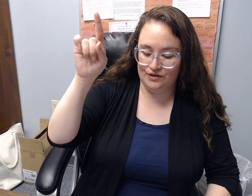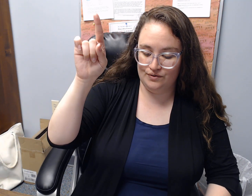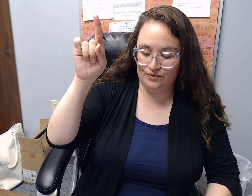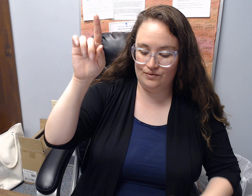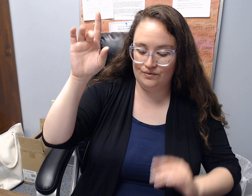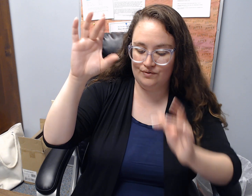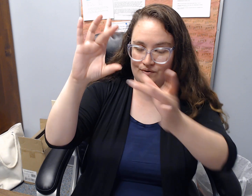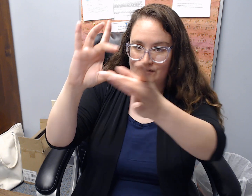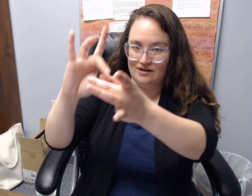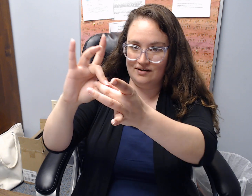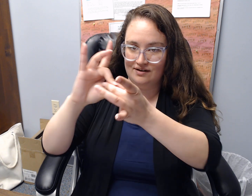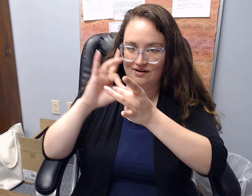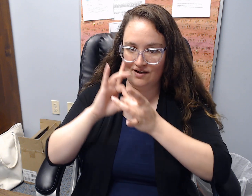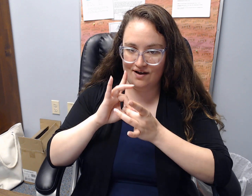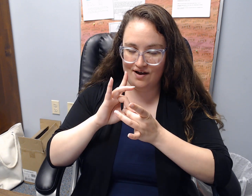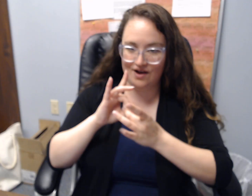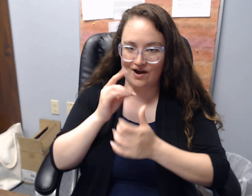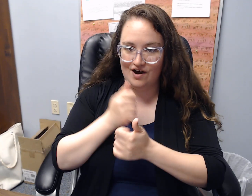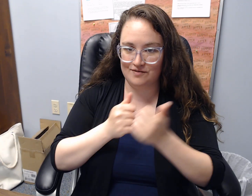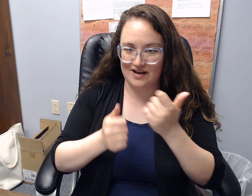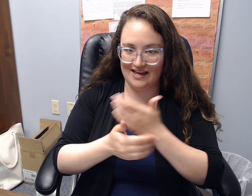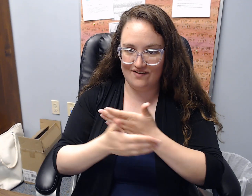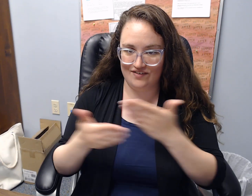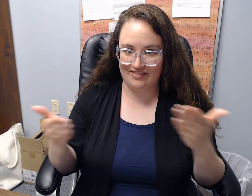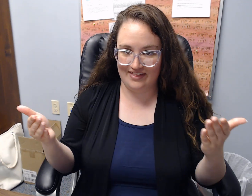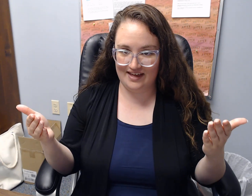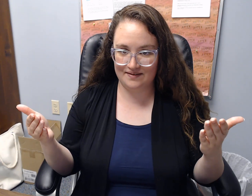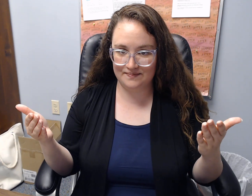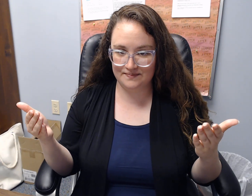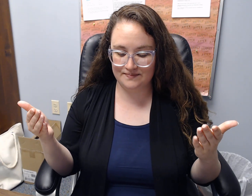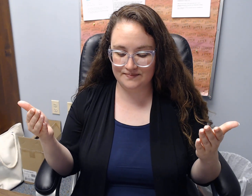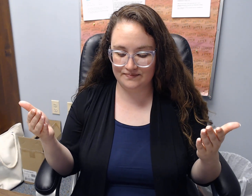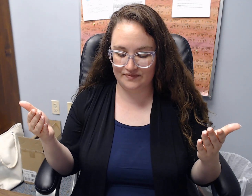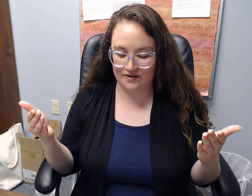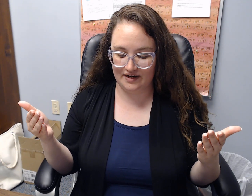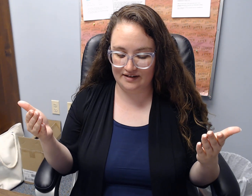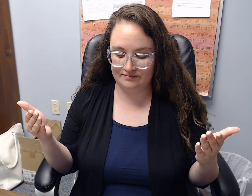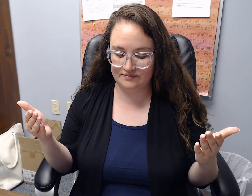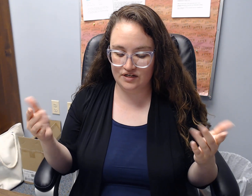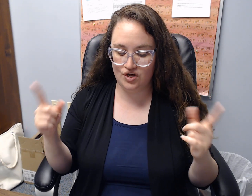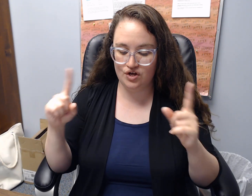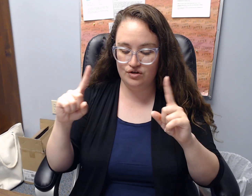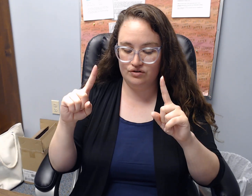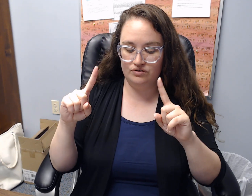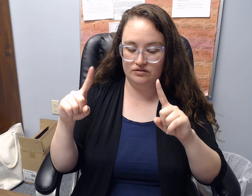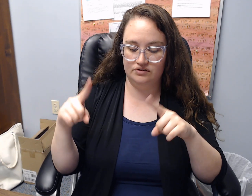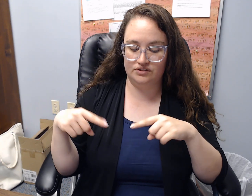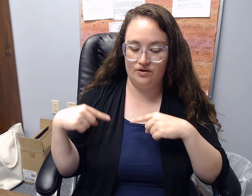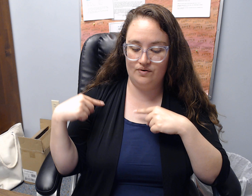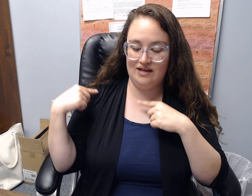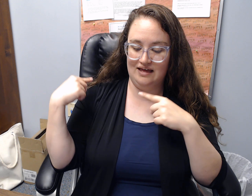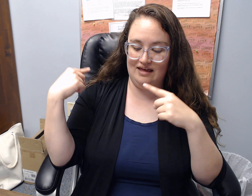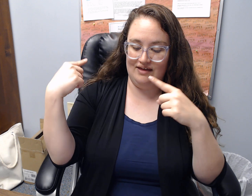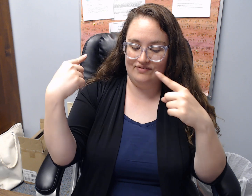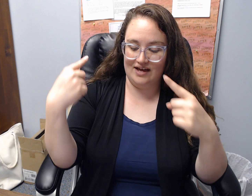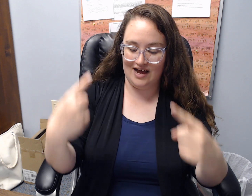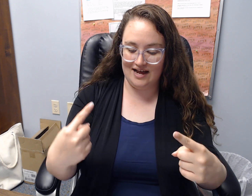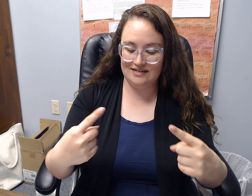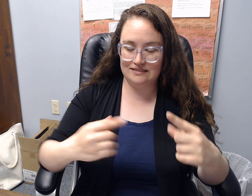You are my everything. Okay? So, if the highest